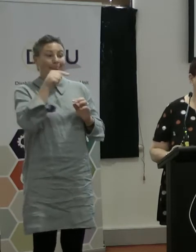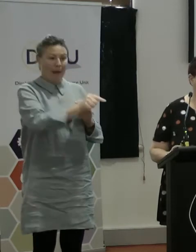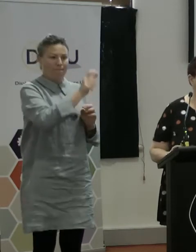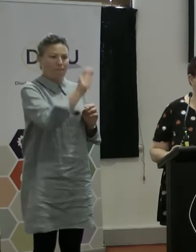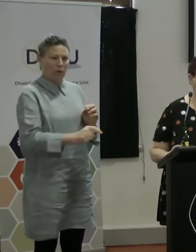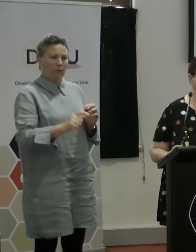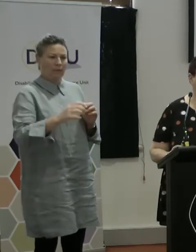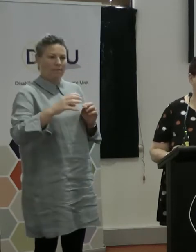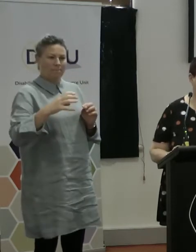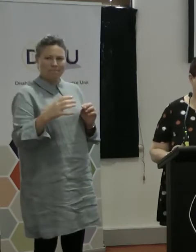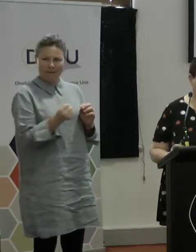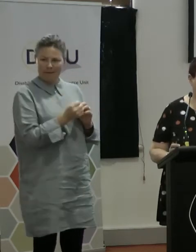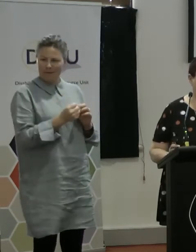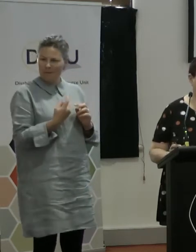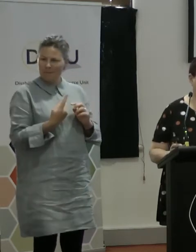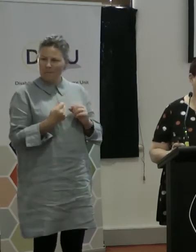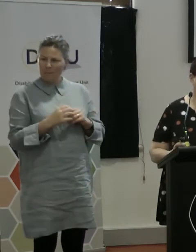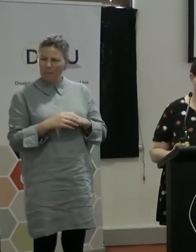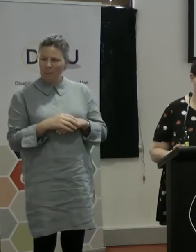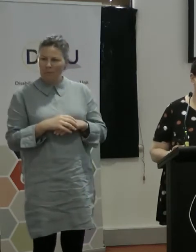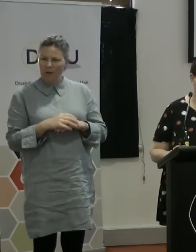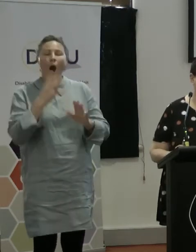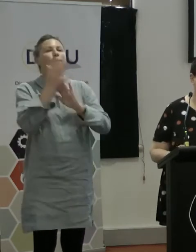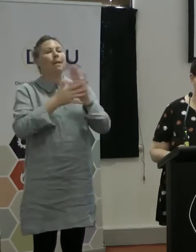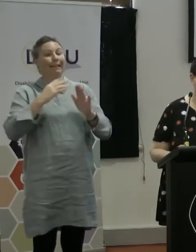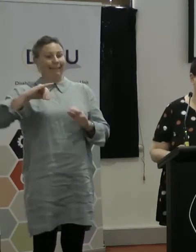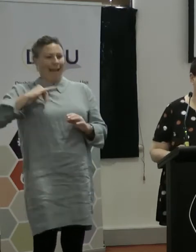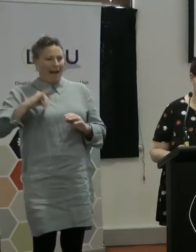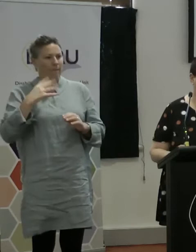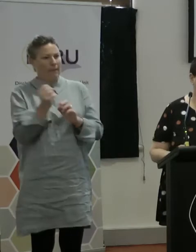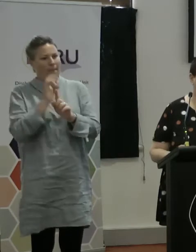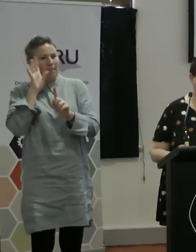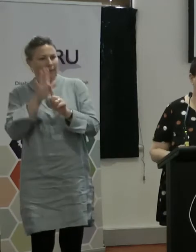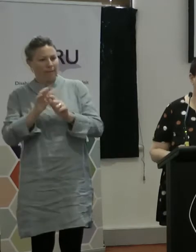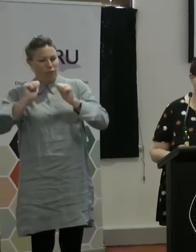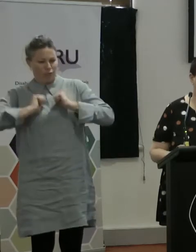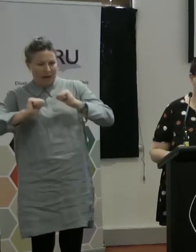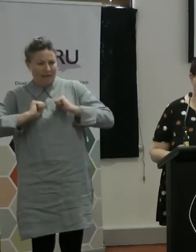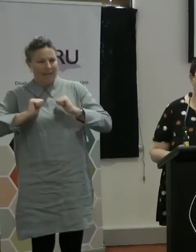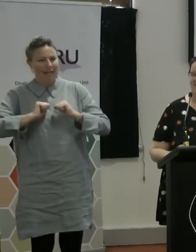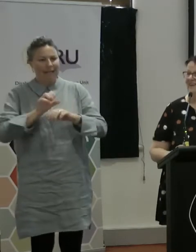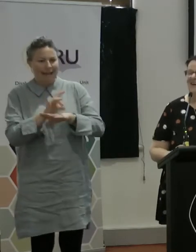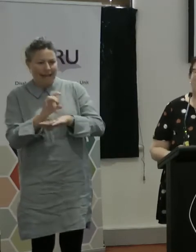That's their practice model. They come from that method of operating.